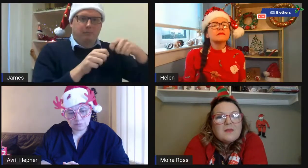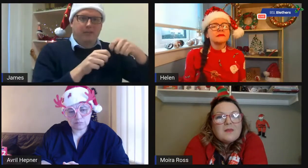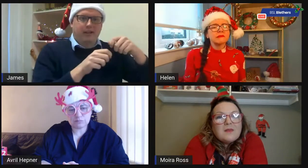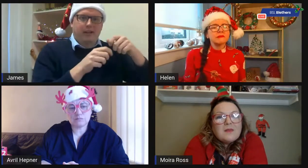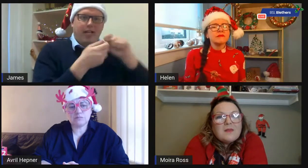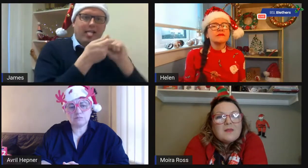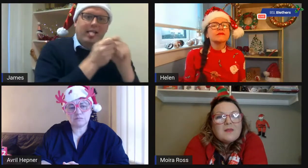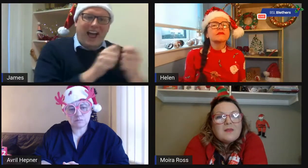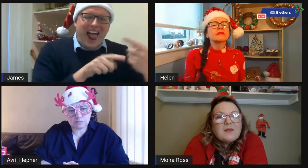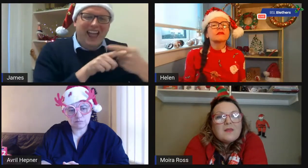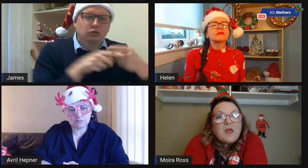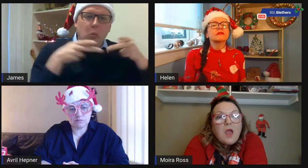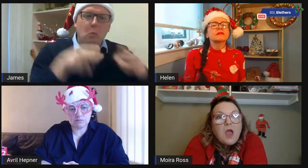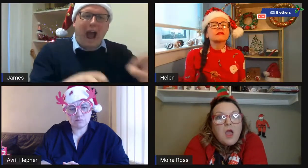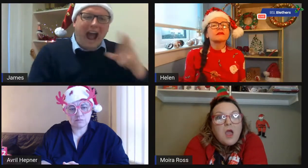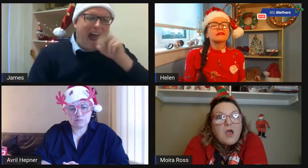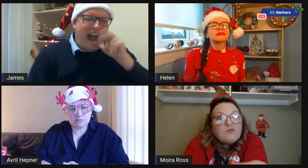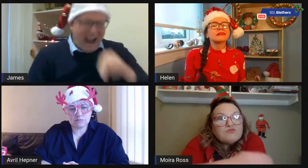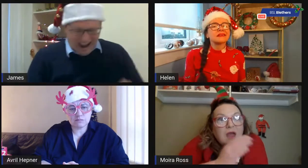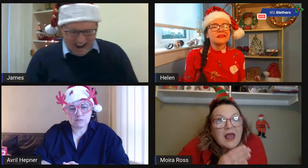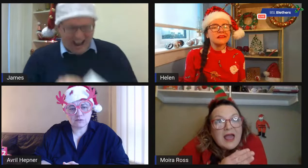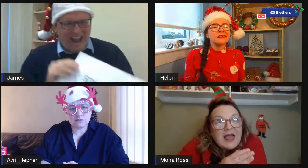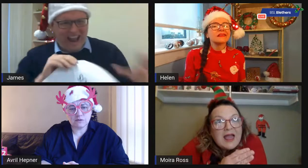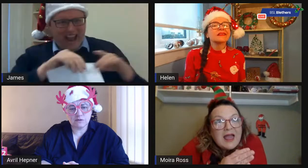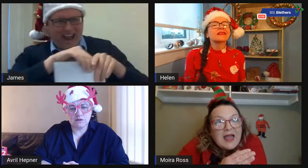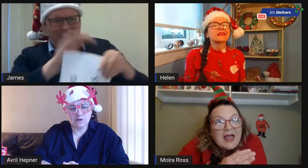when the Dutch had actually went to America, the